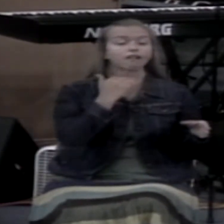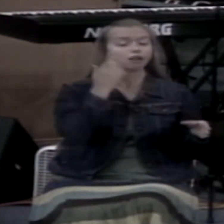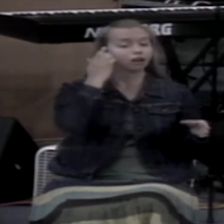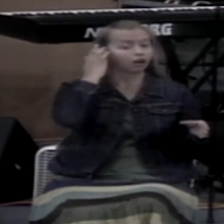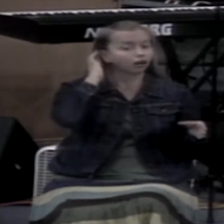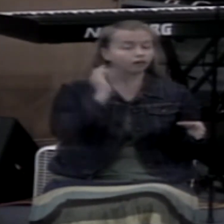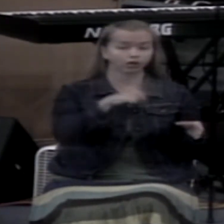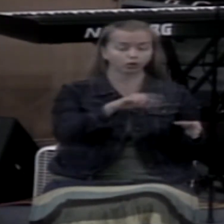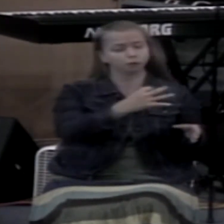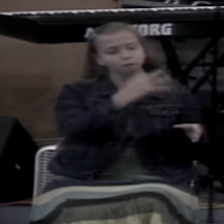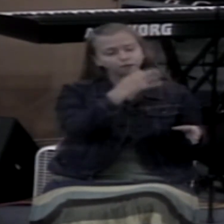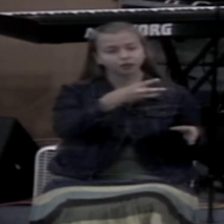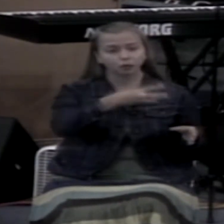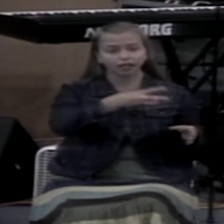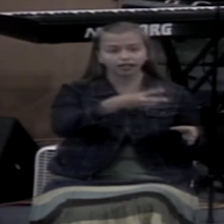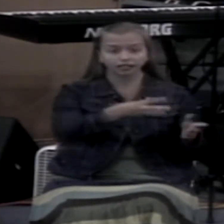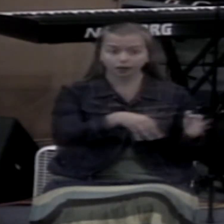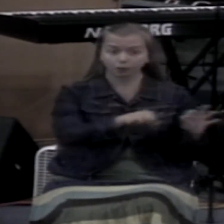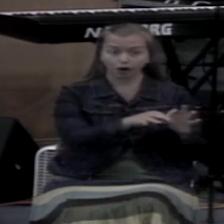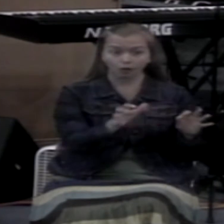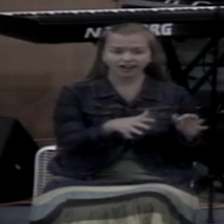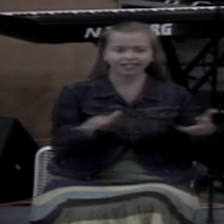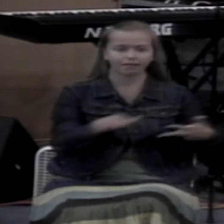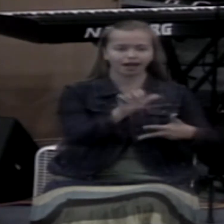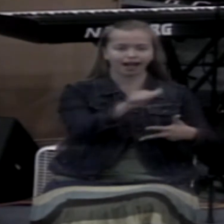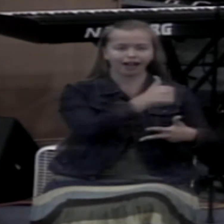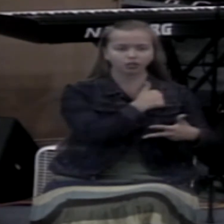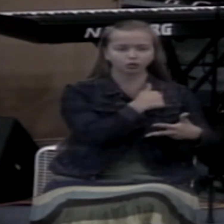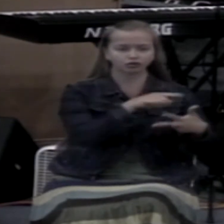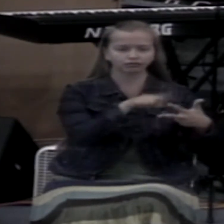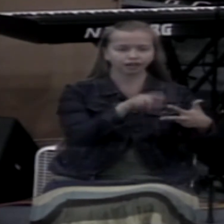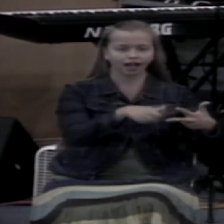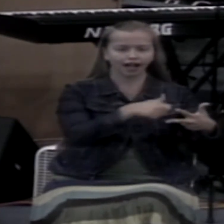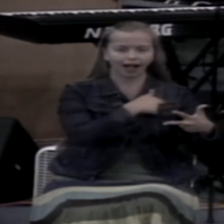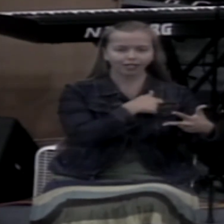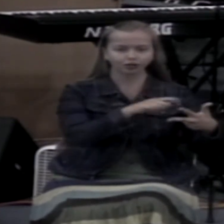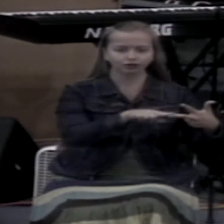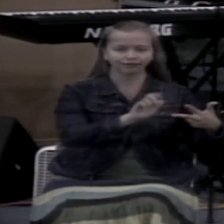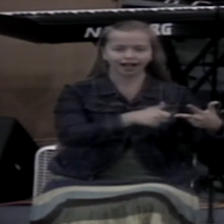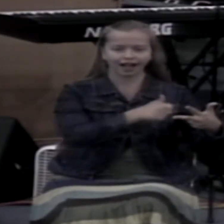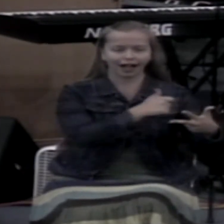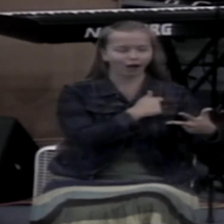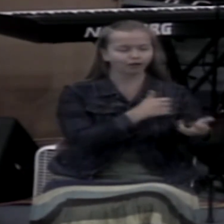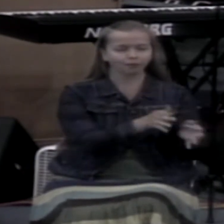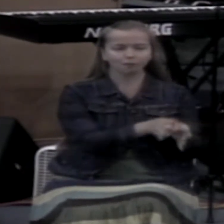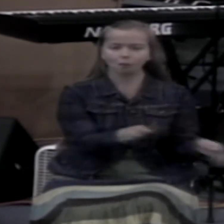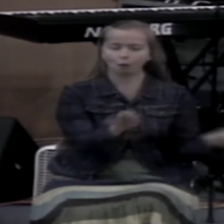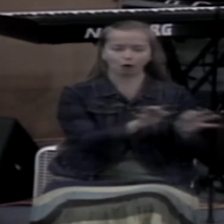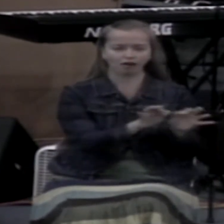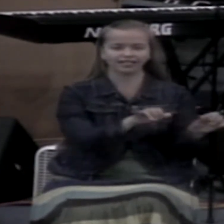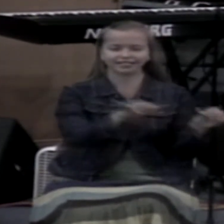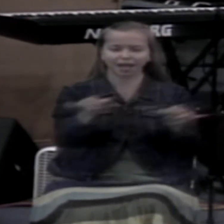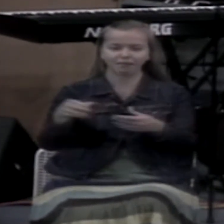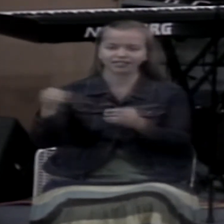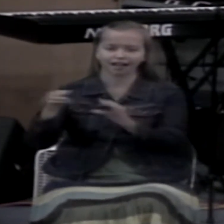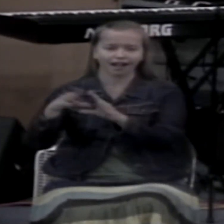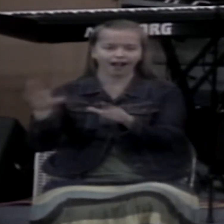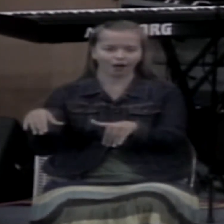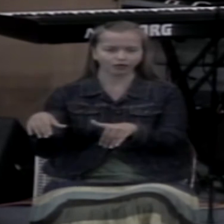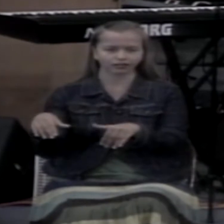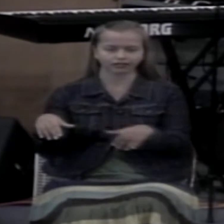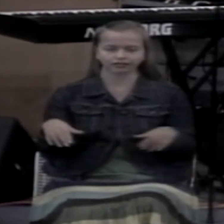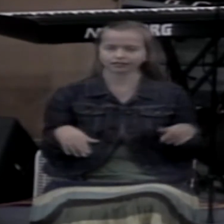Number two, attitude. Number three, attitude. So I want to